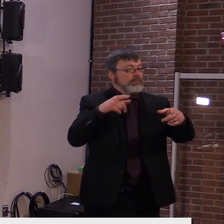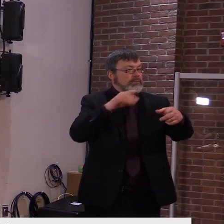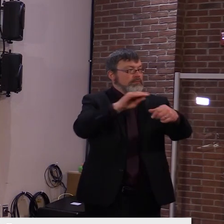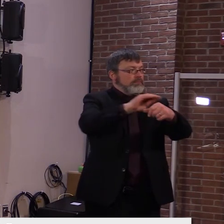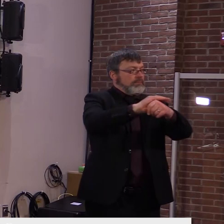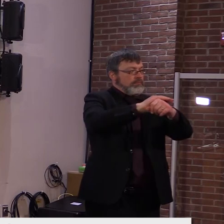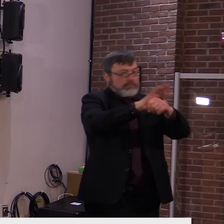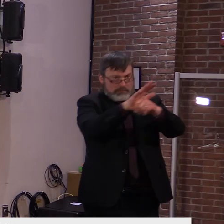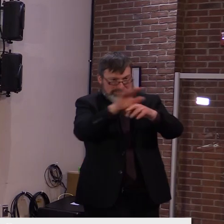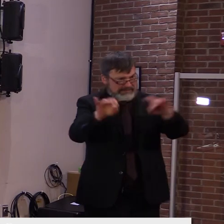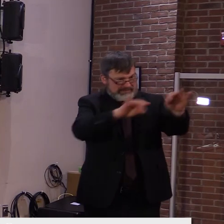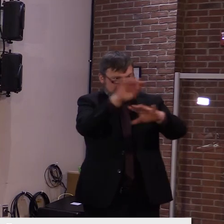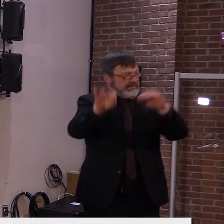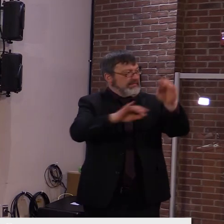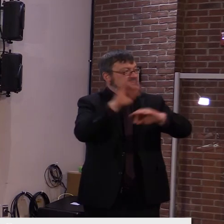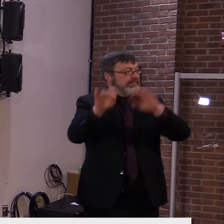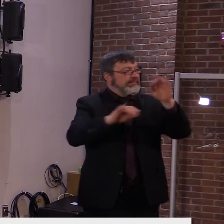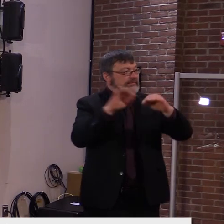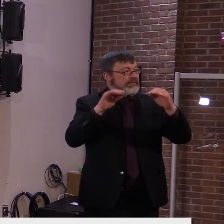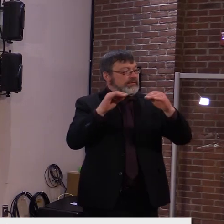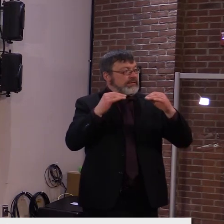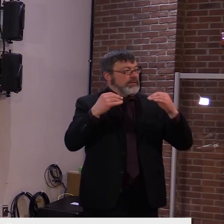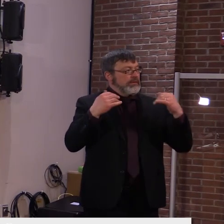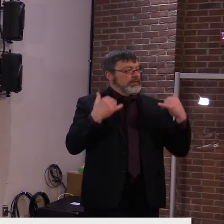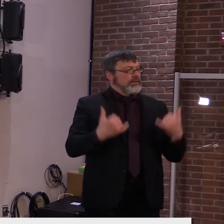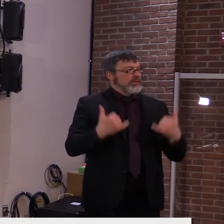in less than 365 days.